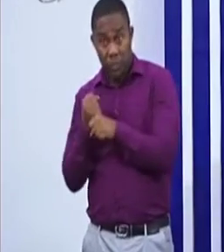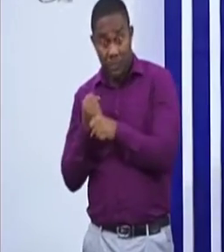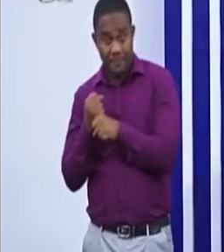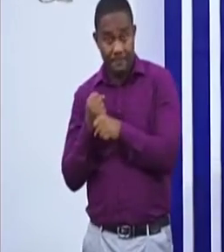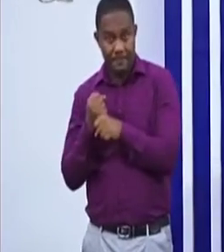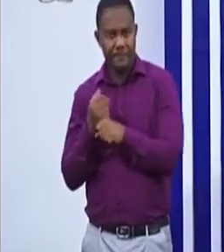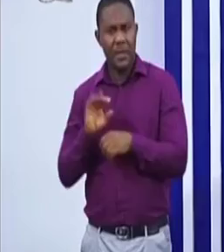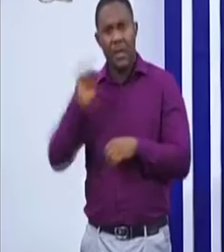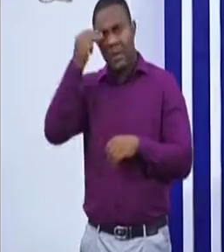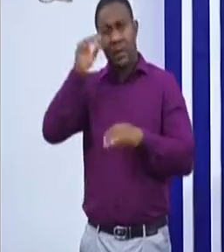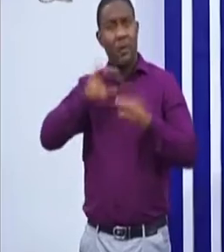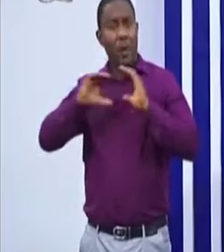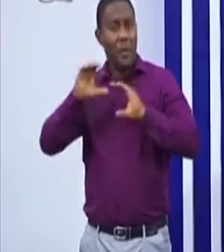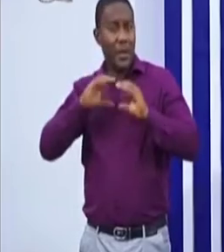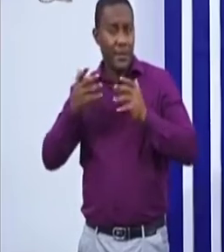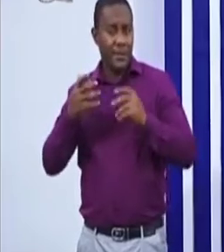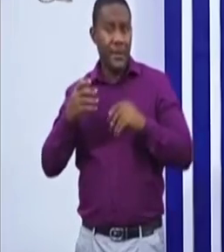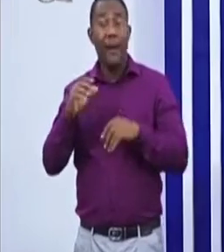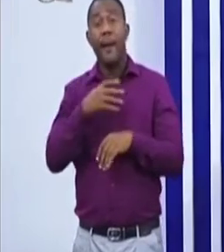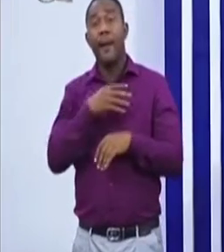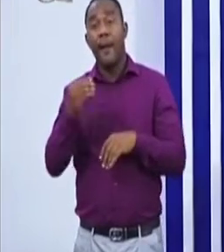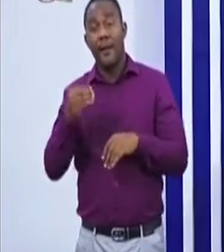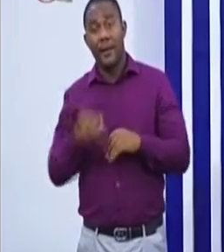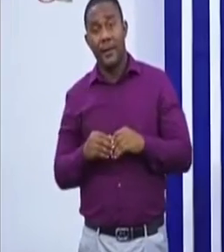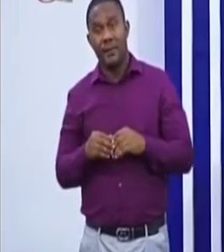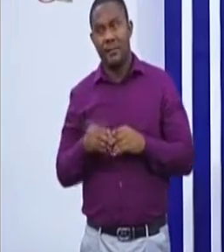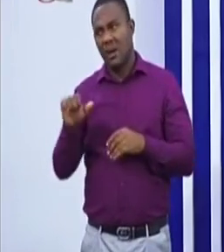The Ministry of Communication, any